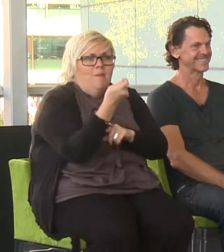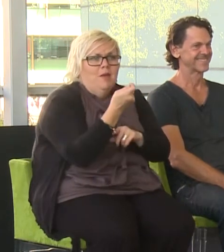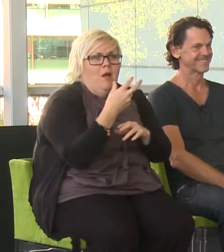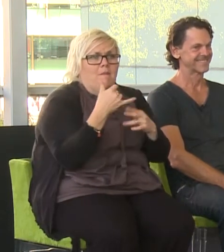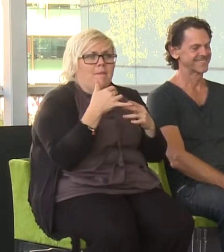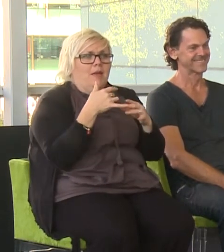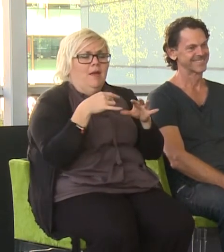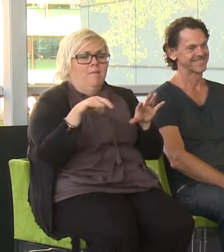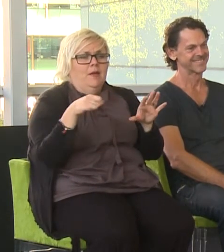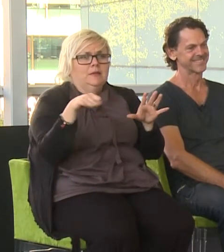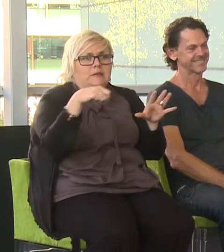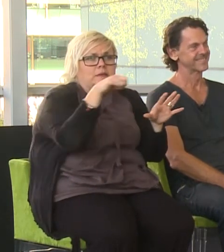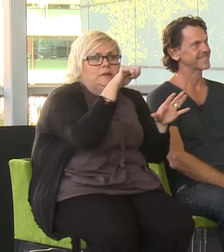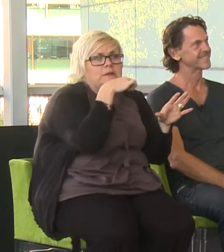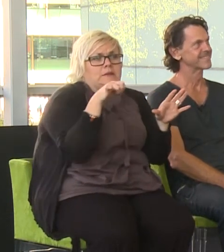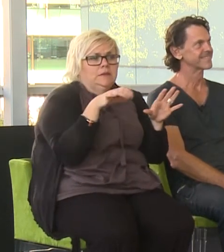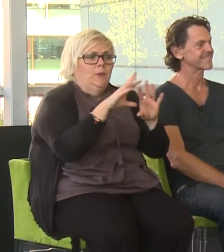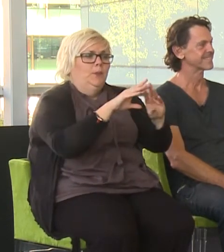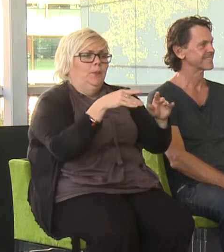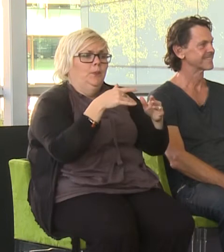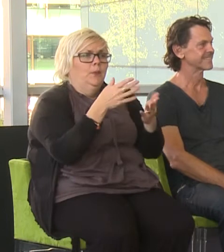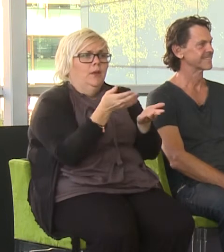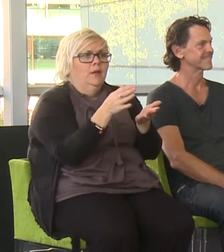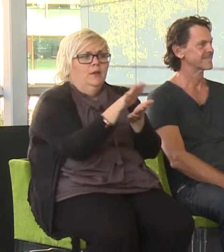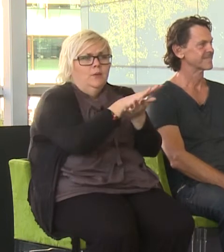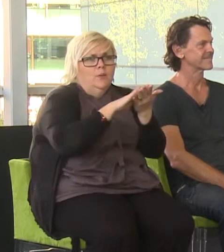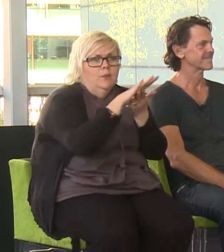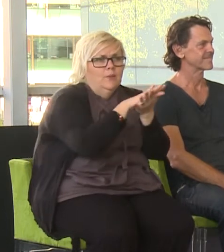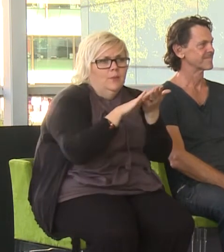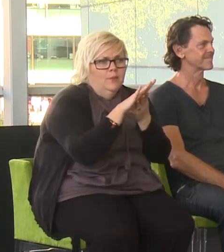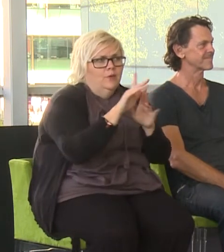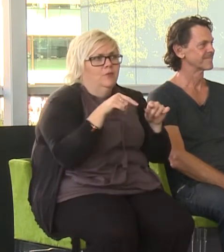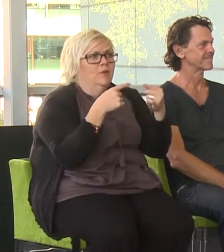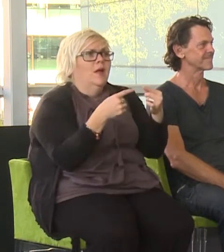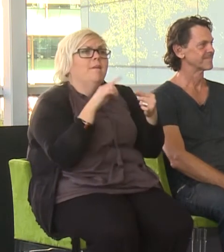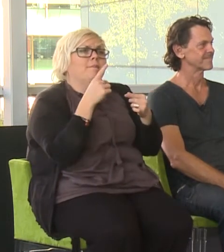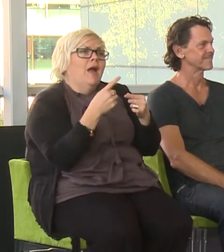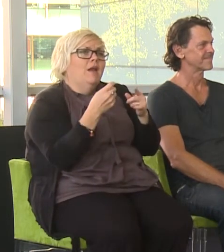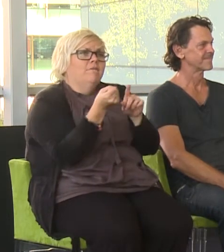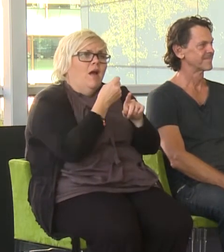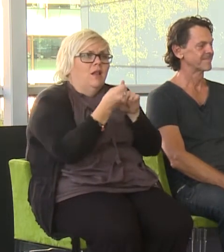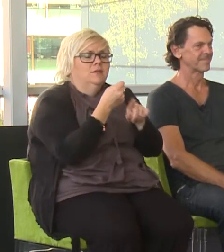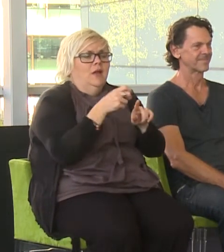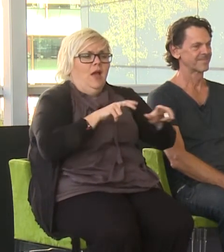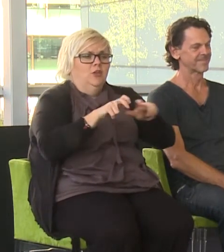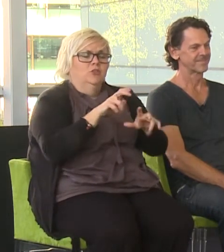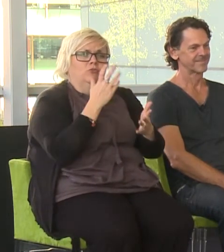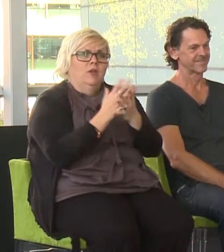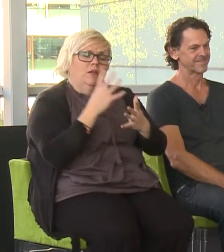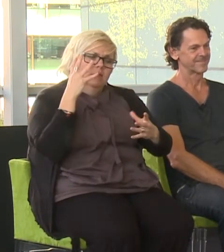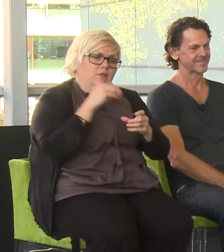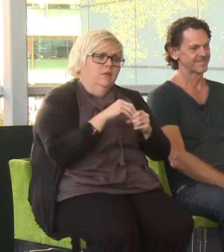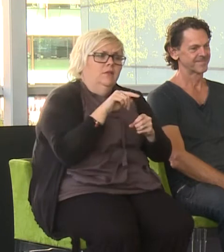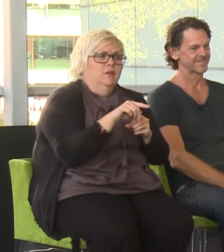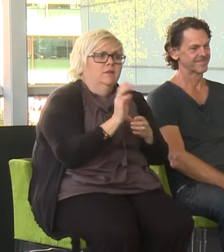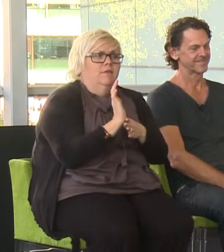duster. But fancy weaponry and violent action are part and parcel of this film genre.